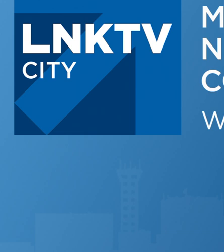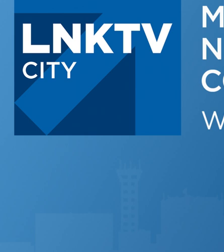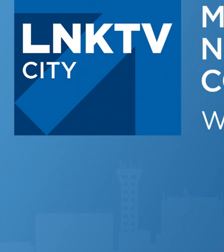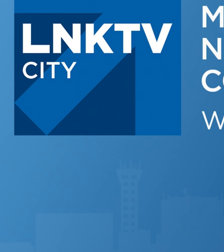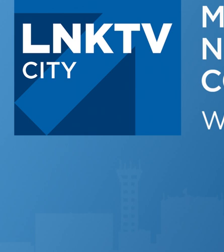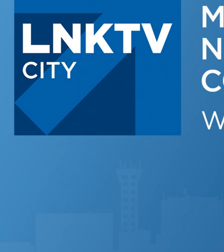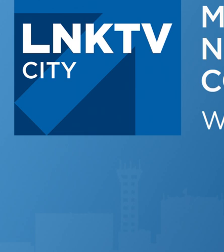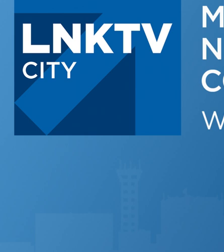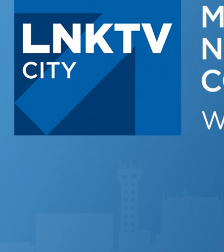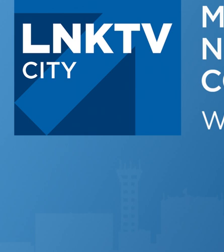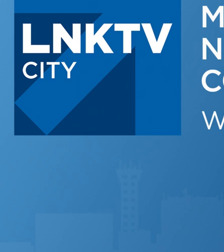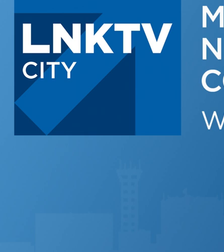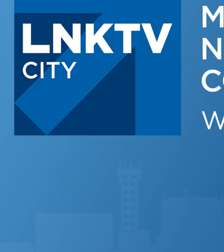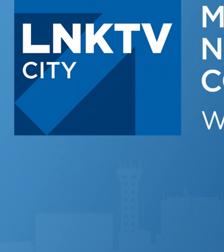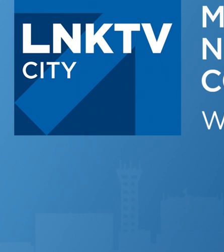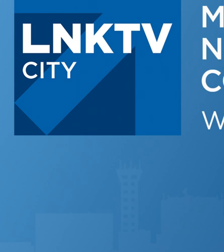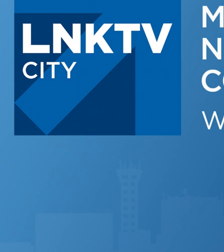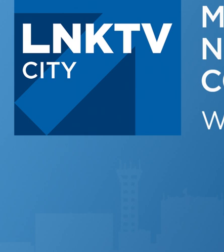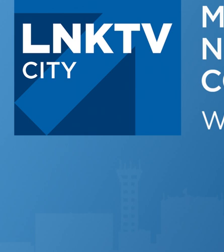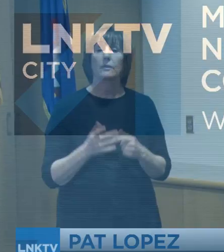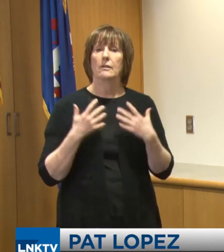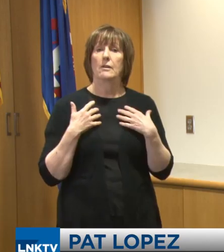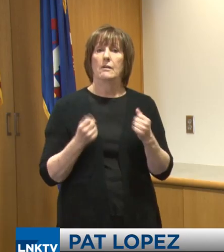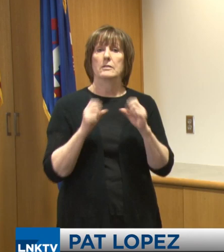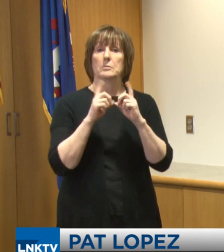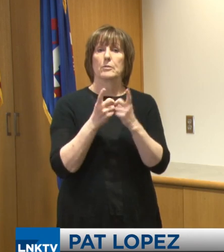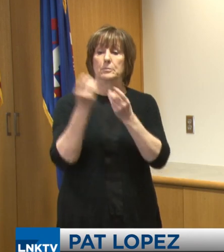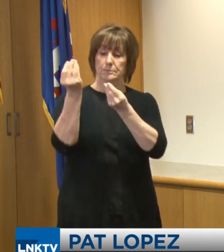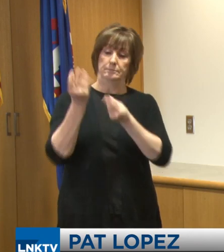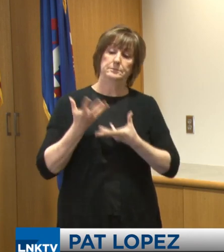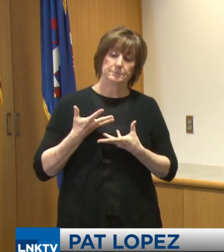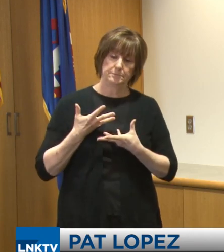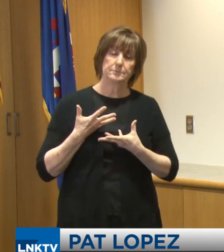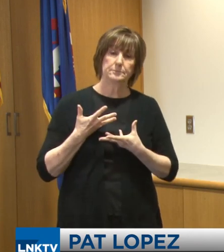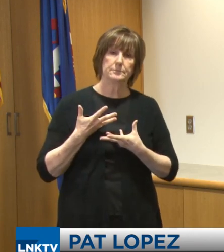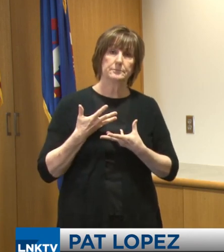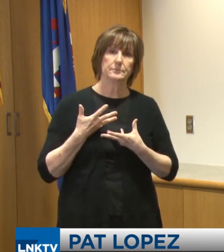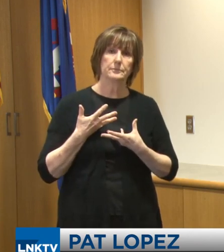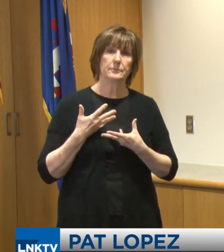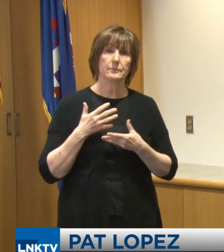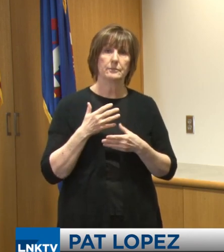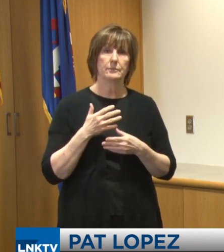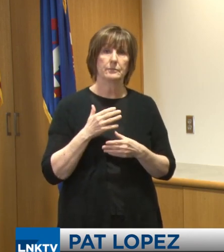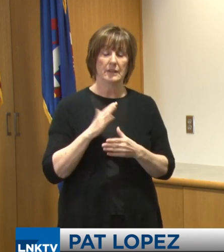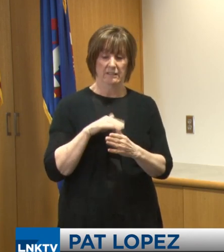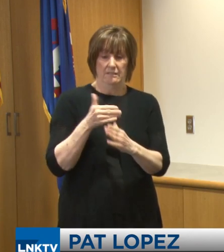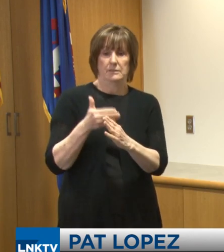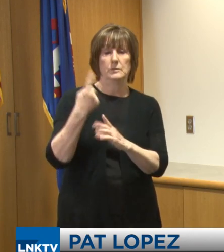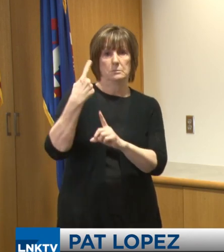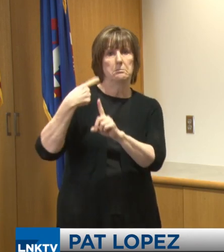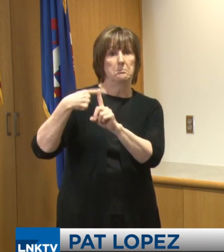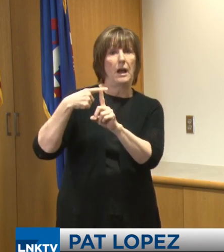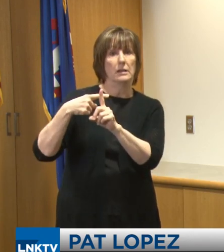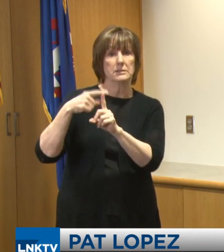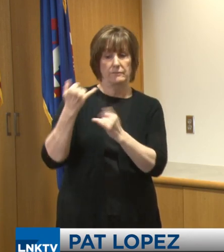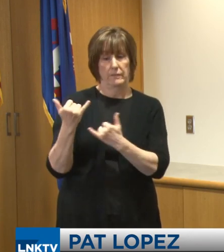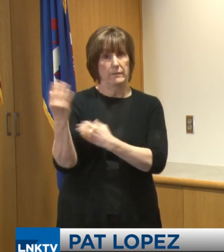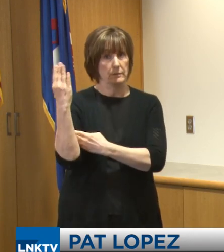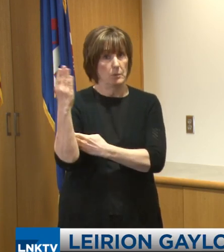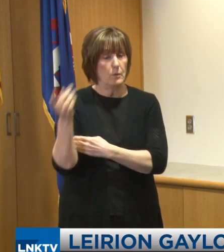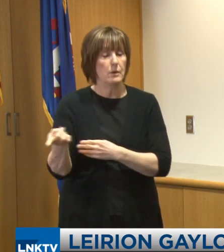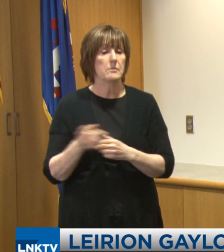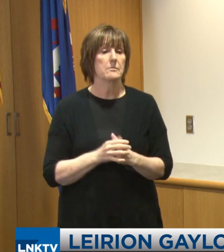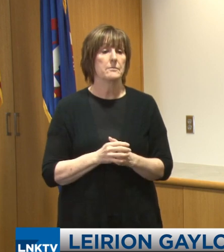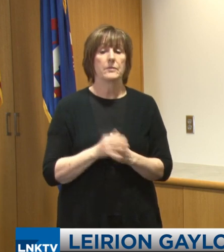Good afternoon. The Health Department received notice of the next positive case this morning. This